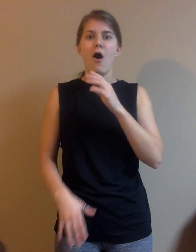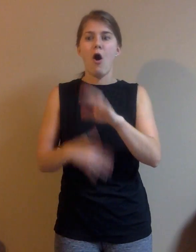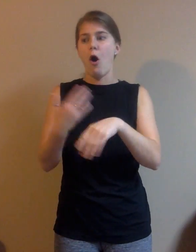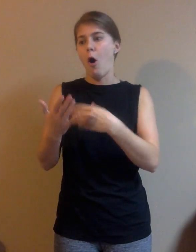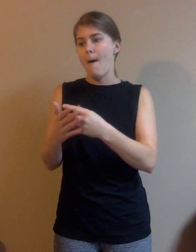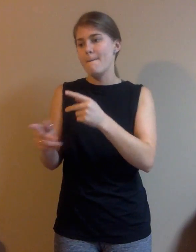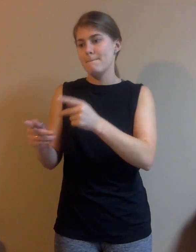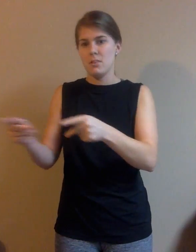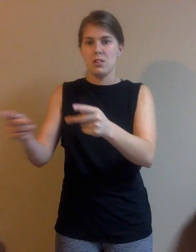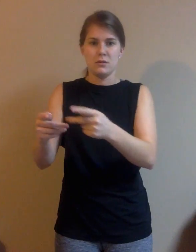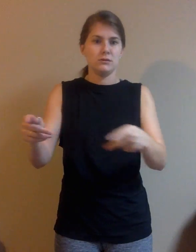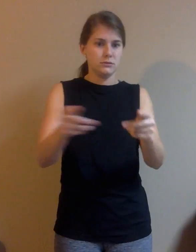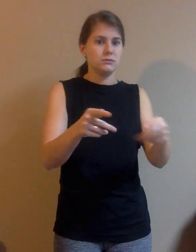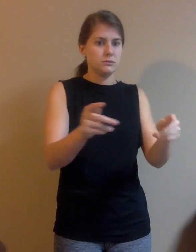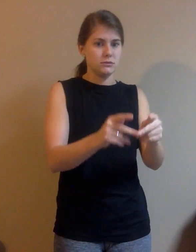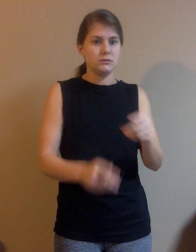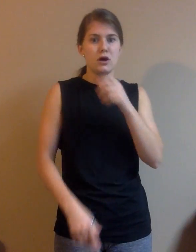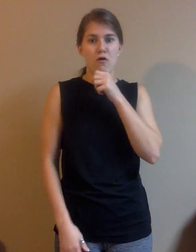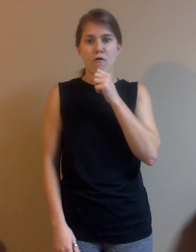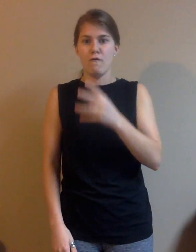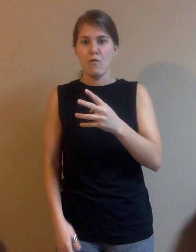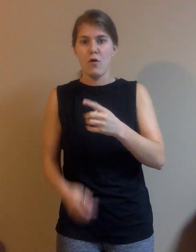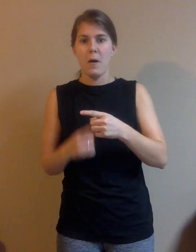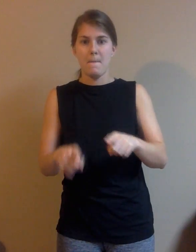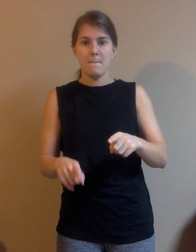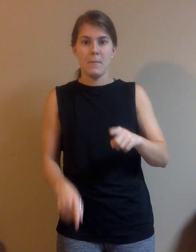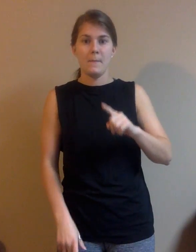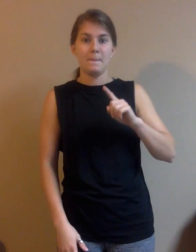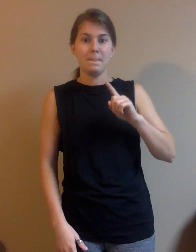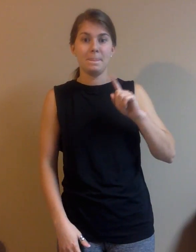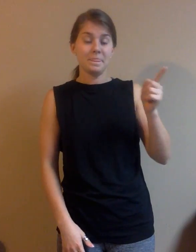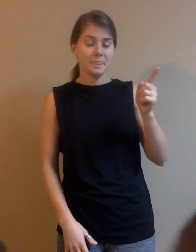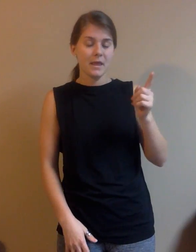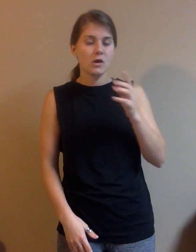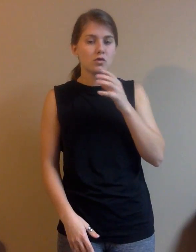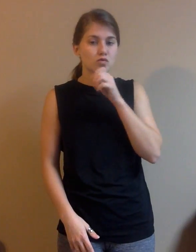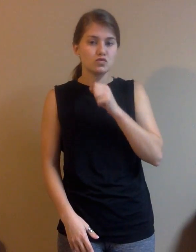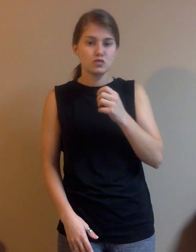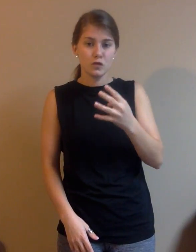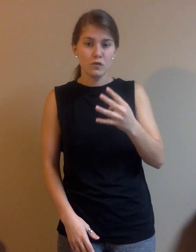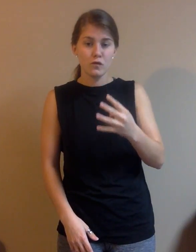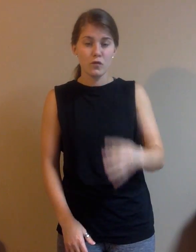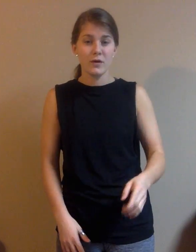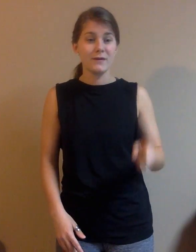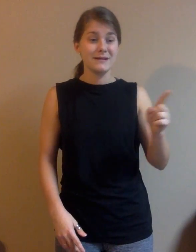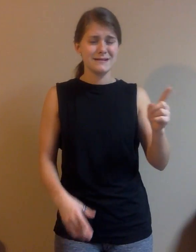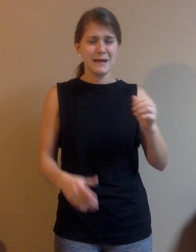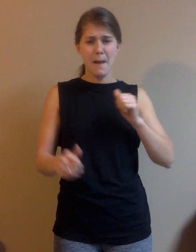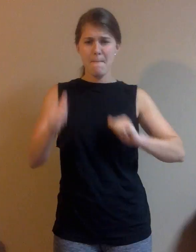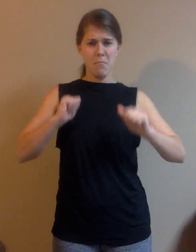No, it was big. It was a big story. Mel Gibson did the sequel. You may have seen it. I don't know. It was Nativity 2.